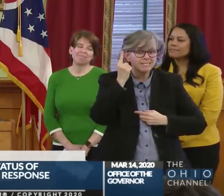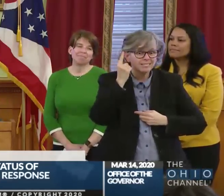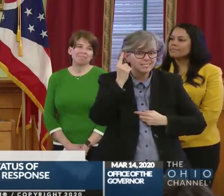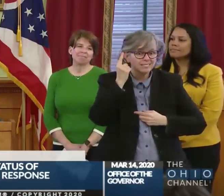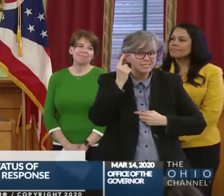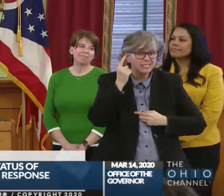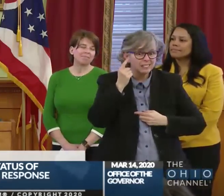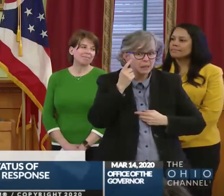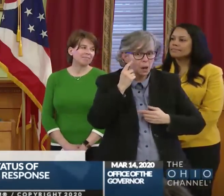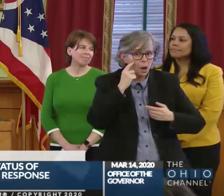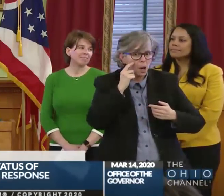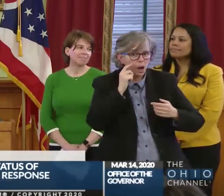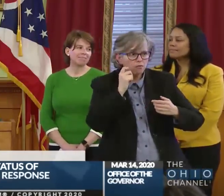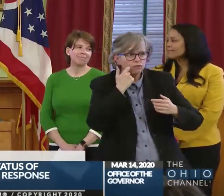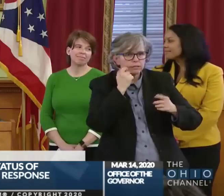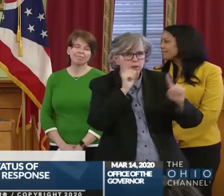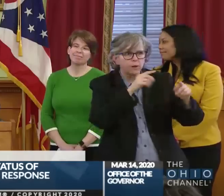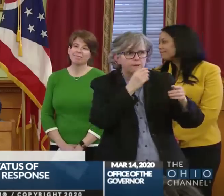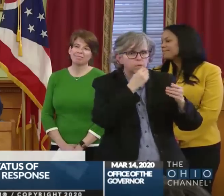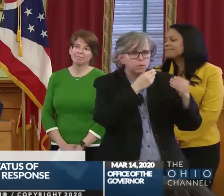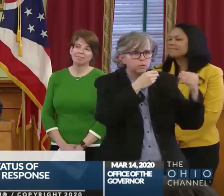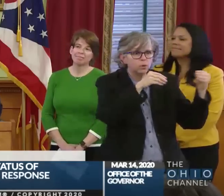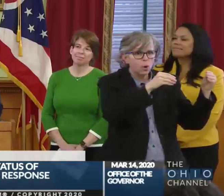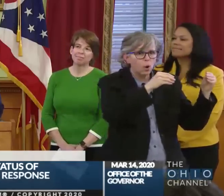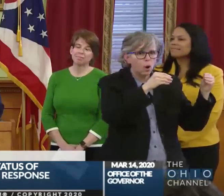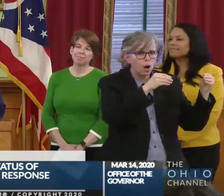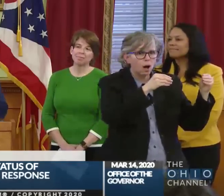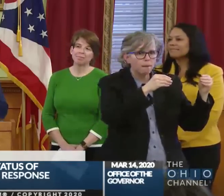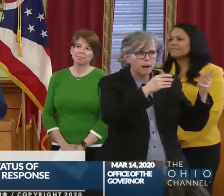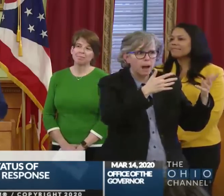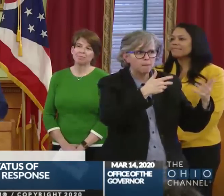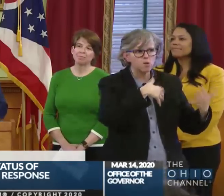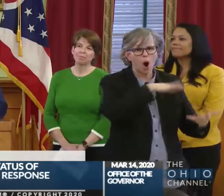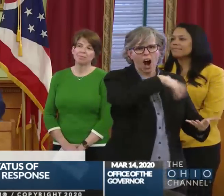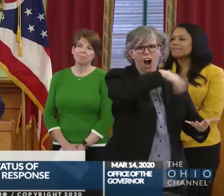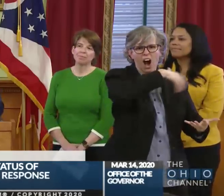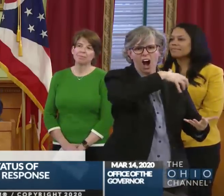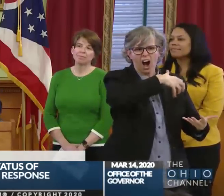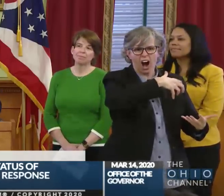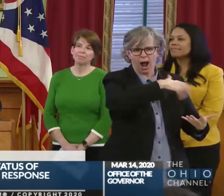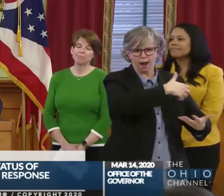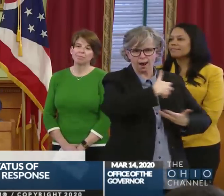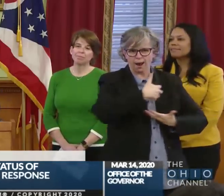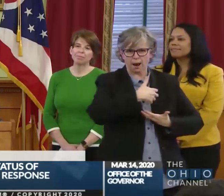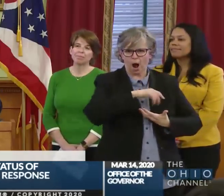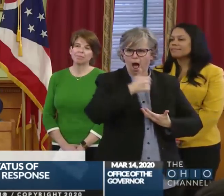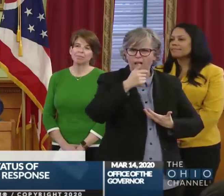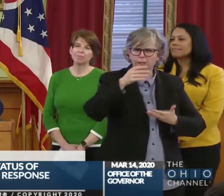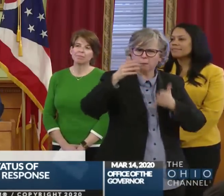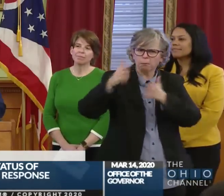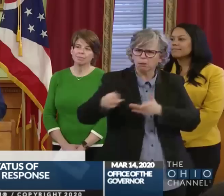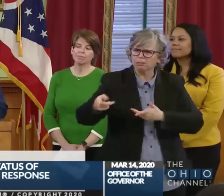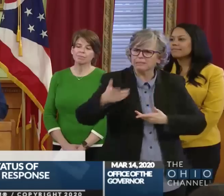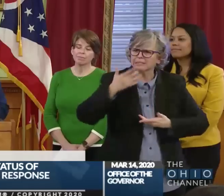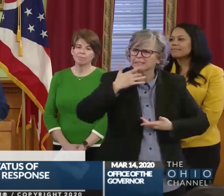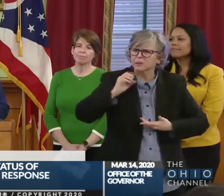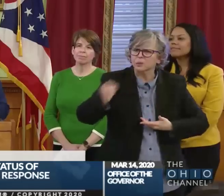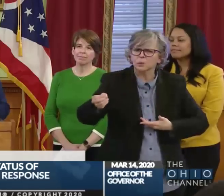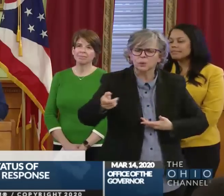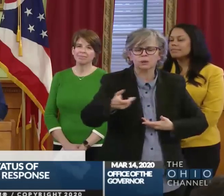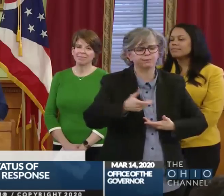grocery store, and perhaps you've accumulated an excess of something that maybe somebody else in your neighborhood could use, have a generous